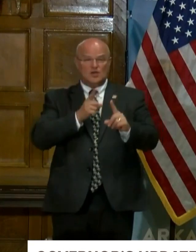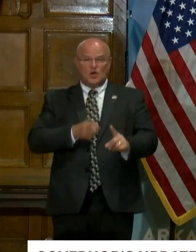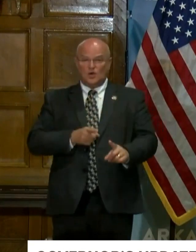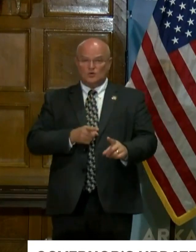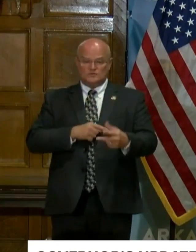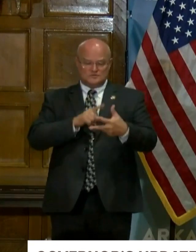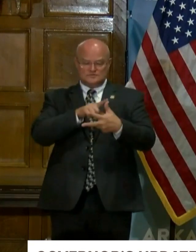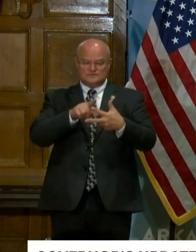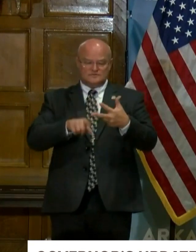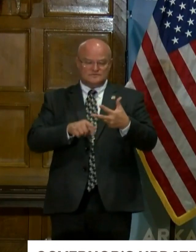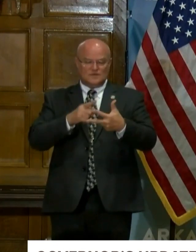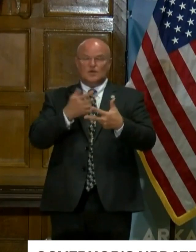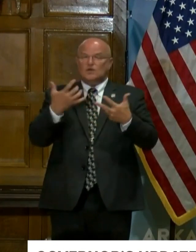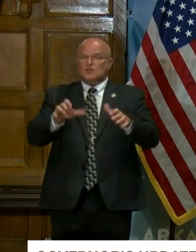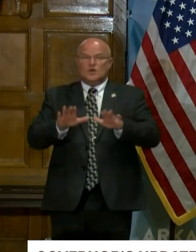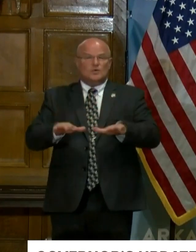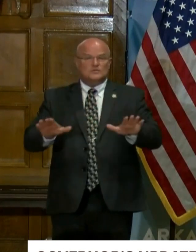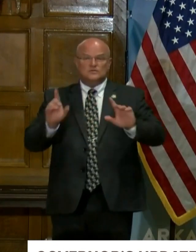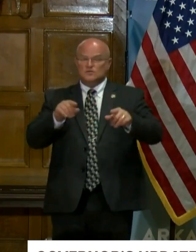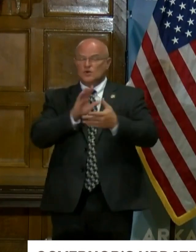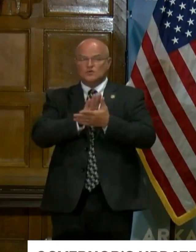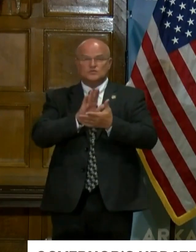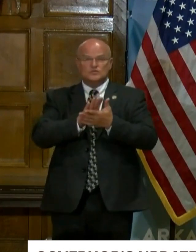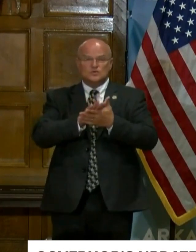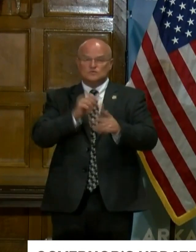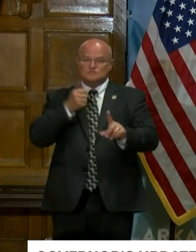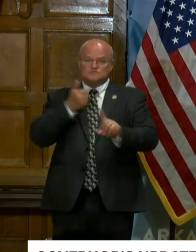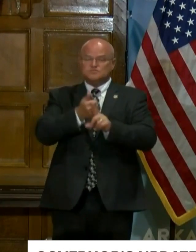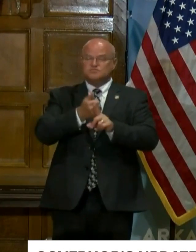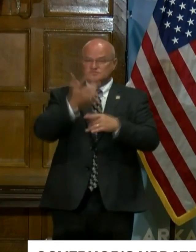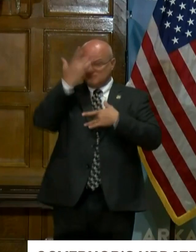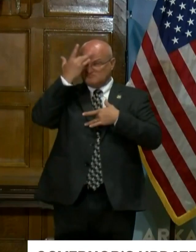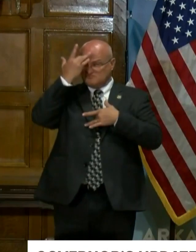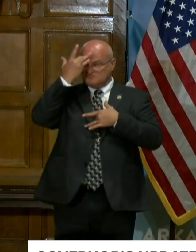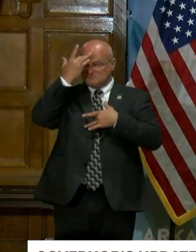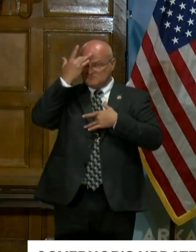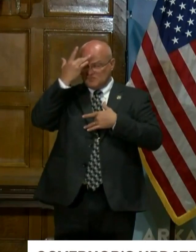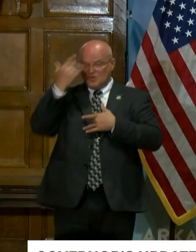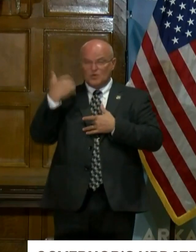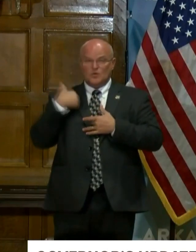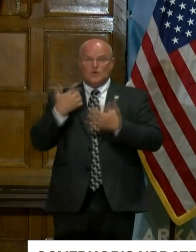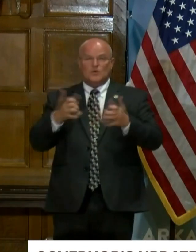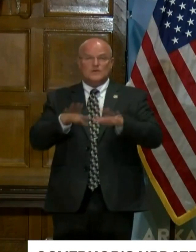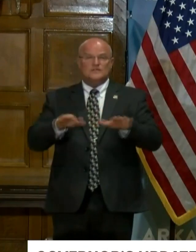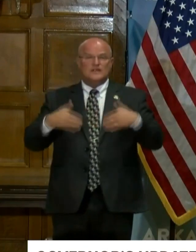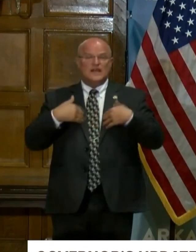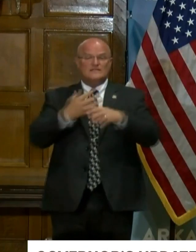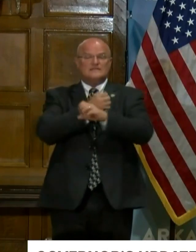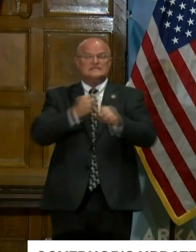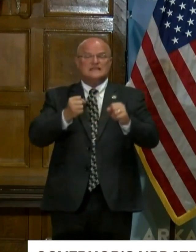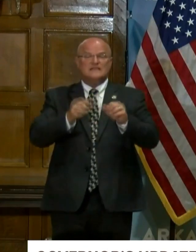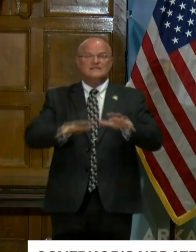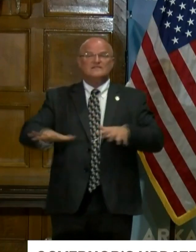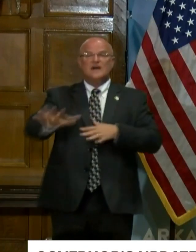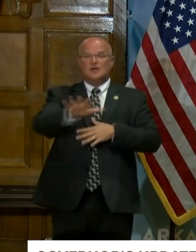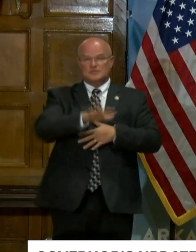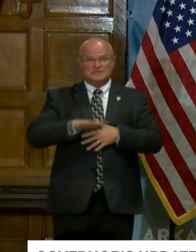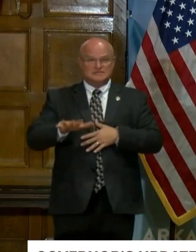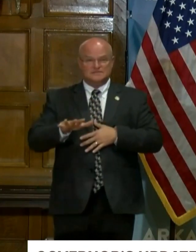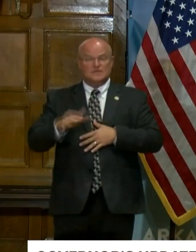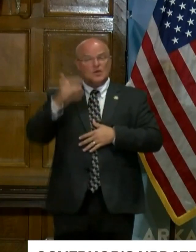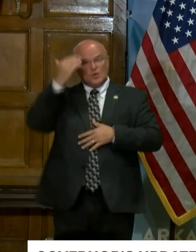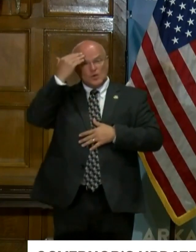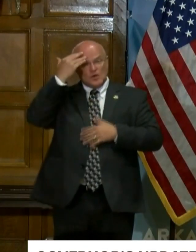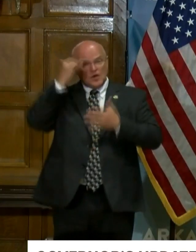First, obviously, we don't want children to go to school and get infected. We want our children to have a safe environment. And we